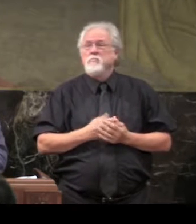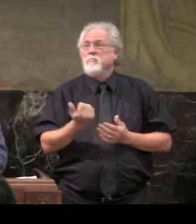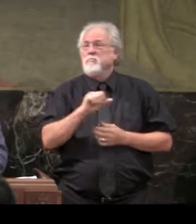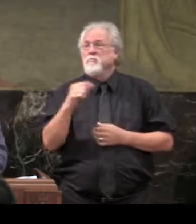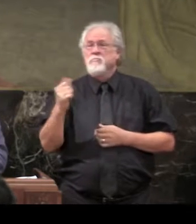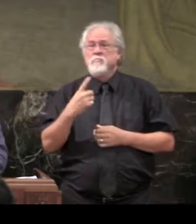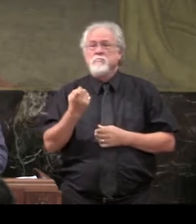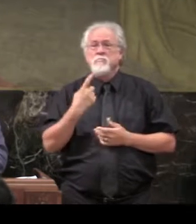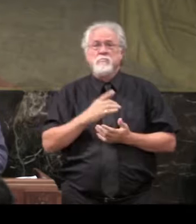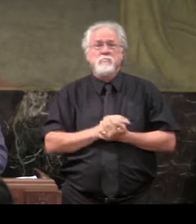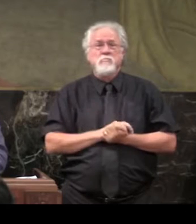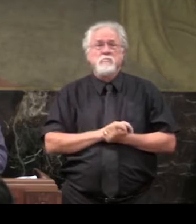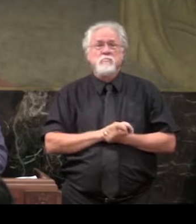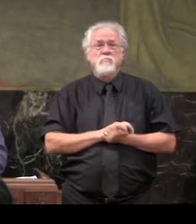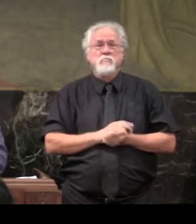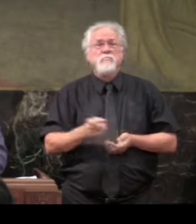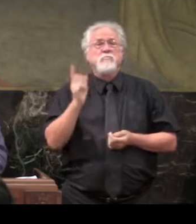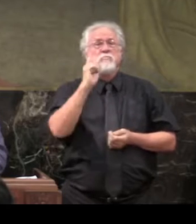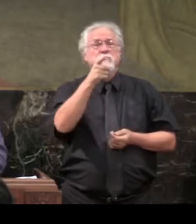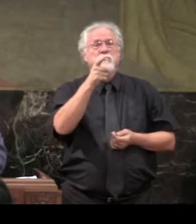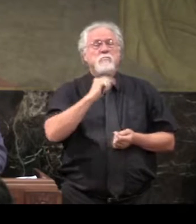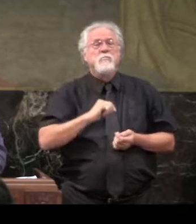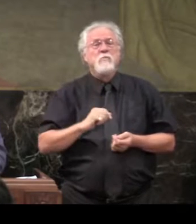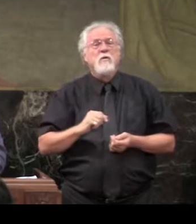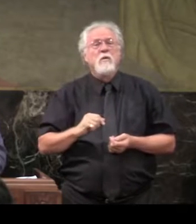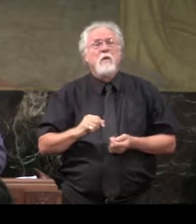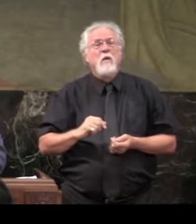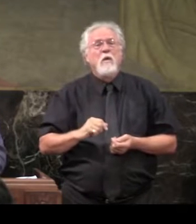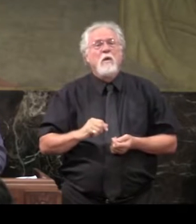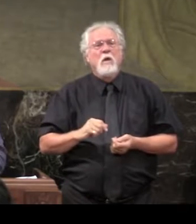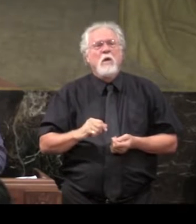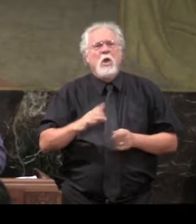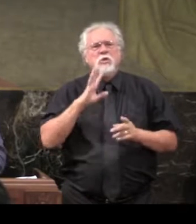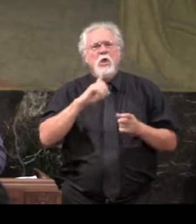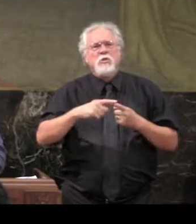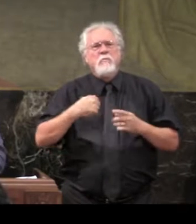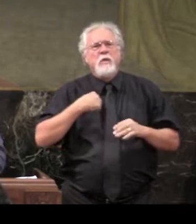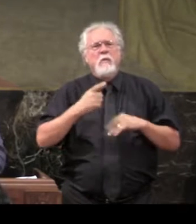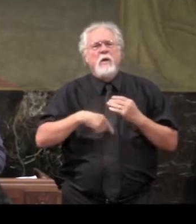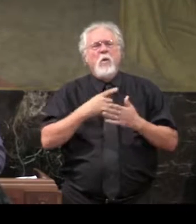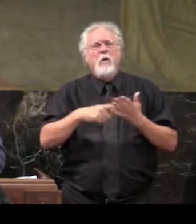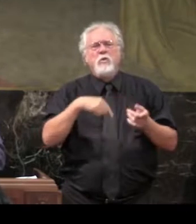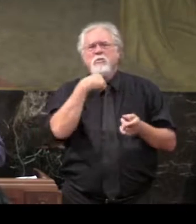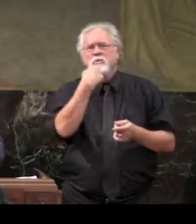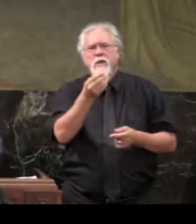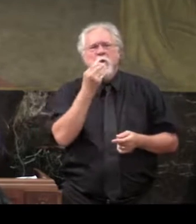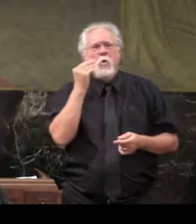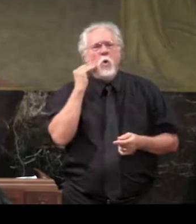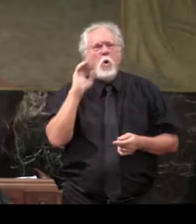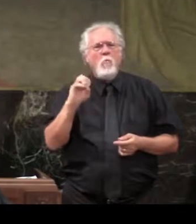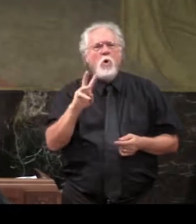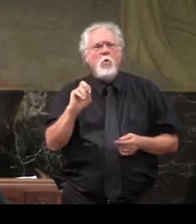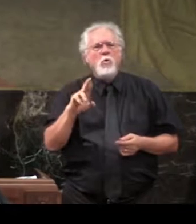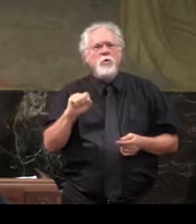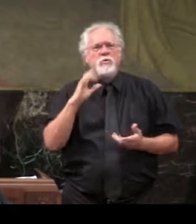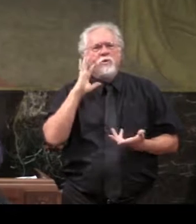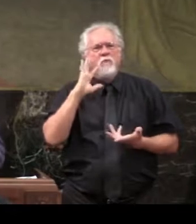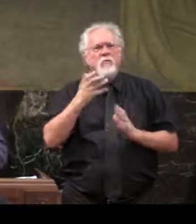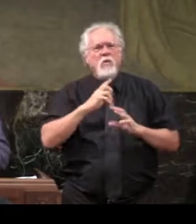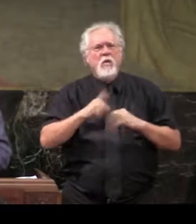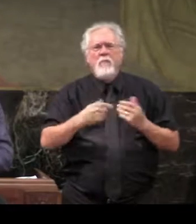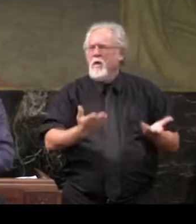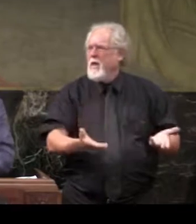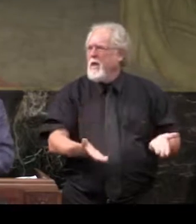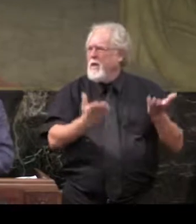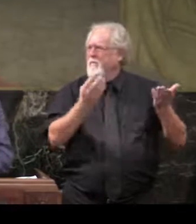Any other questions? Yes, ma'am. Hi, Governor. Talk to me about what you tell homeowners who are confused right now about elevating